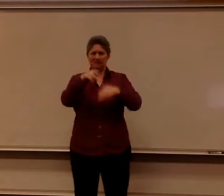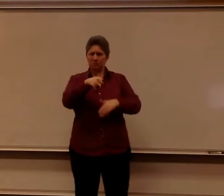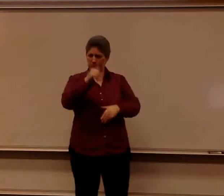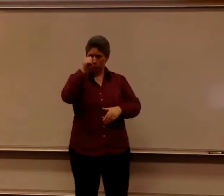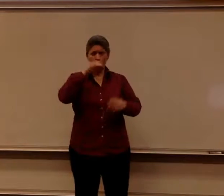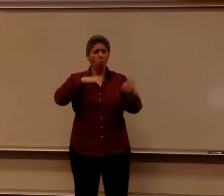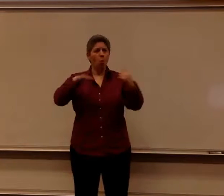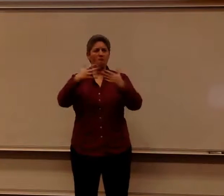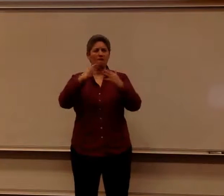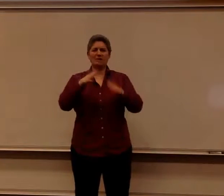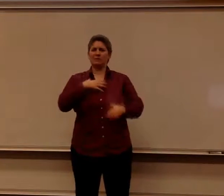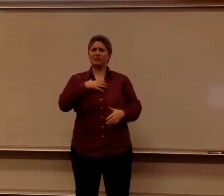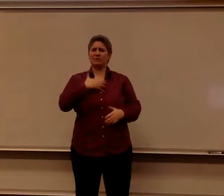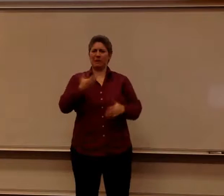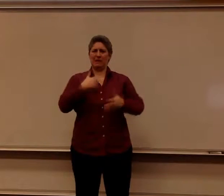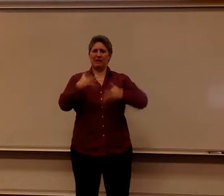too.